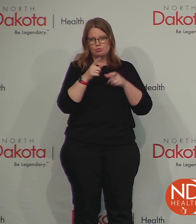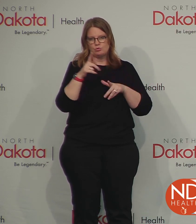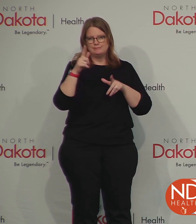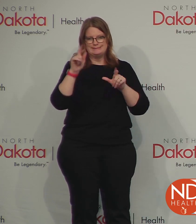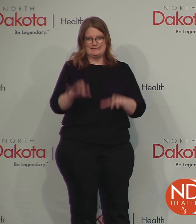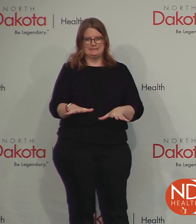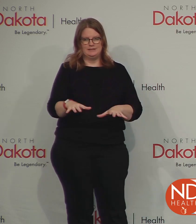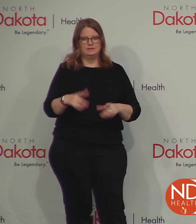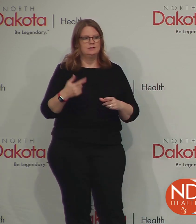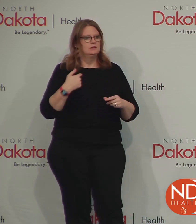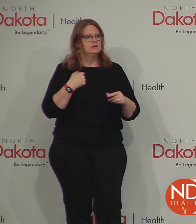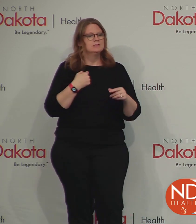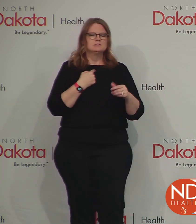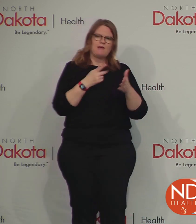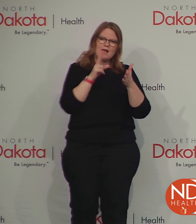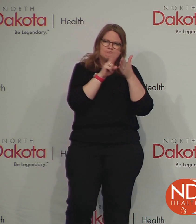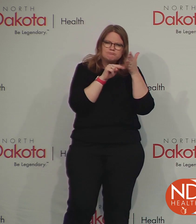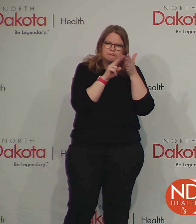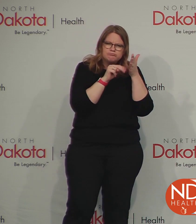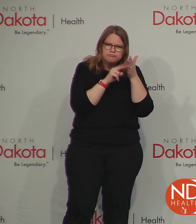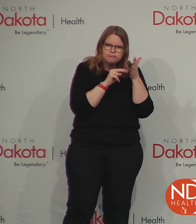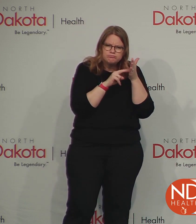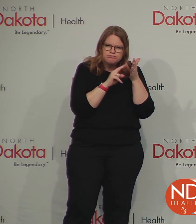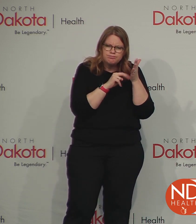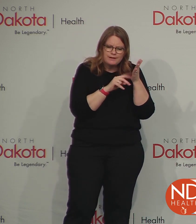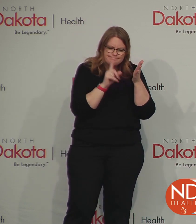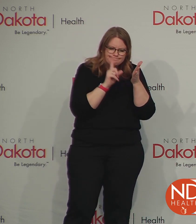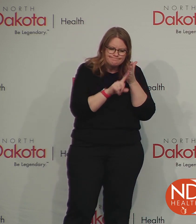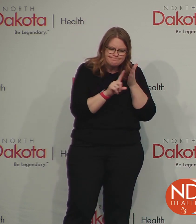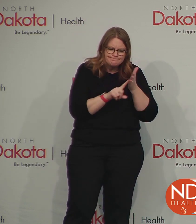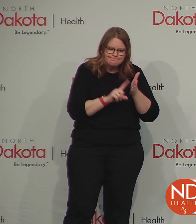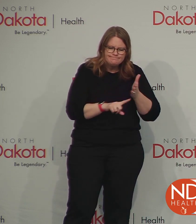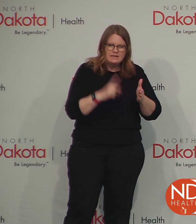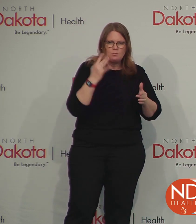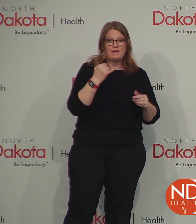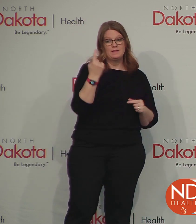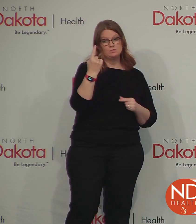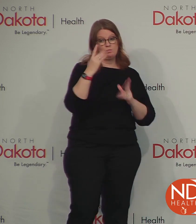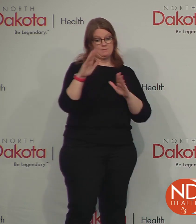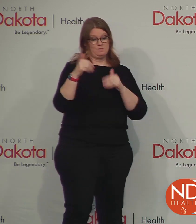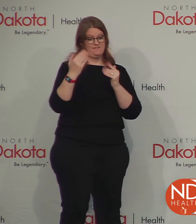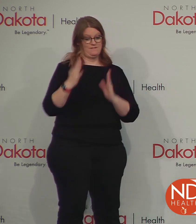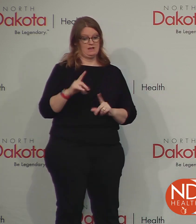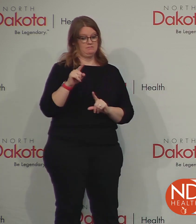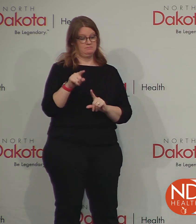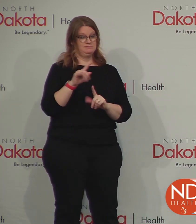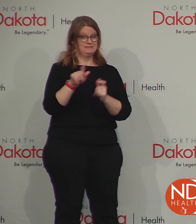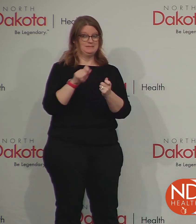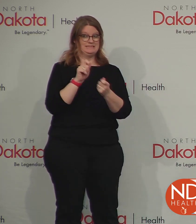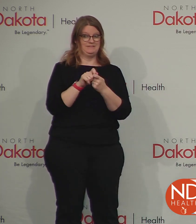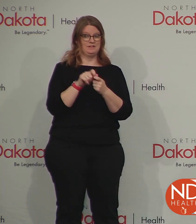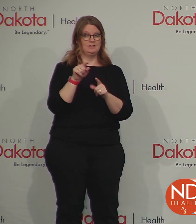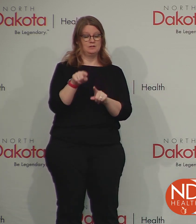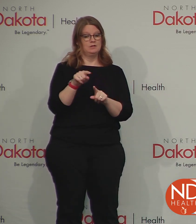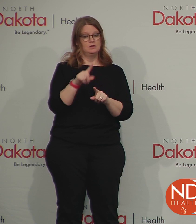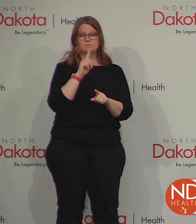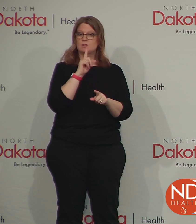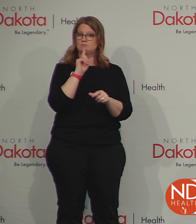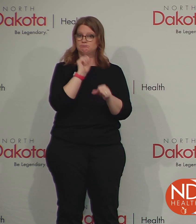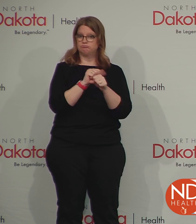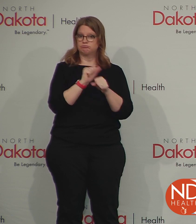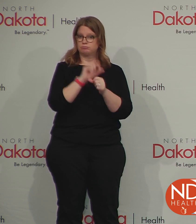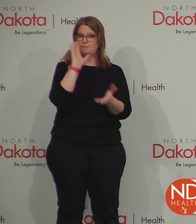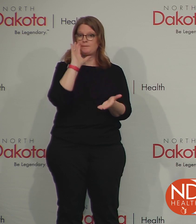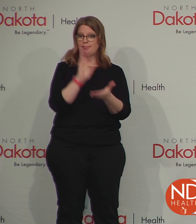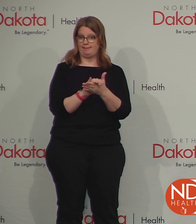I dug into the literature a little further, just because there was one provider particularly who is really a believer.